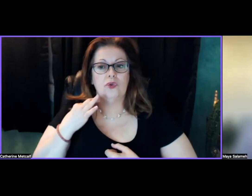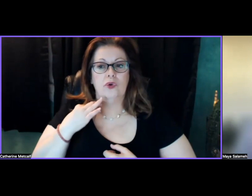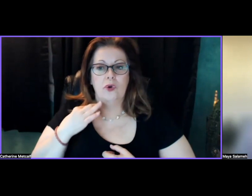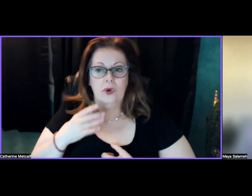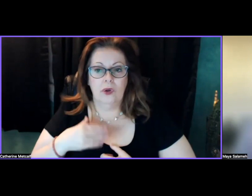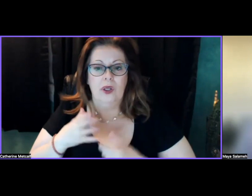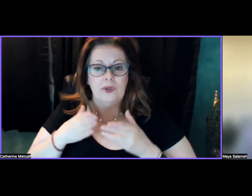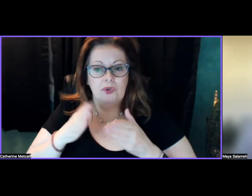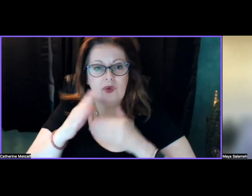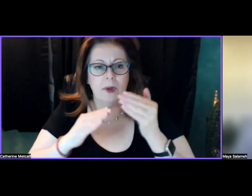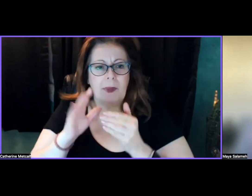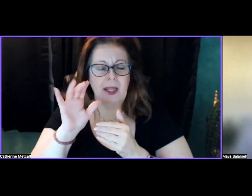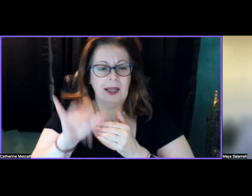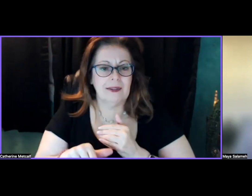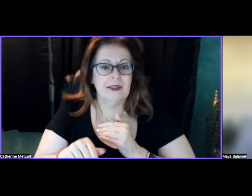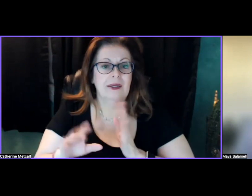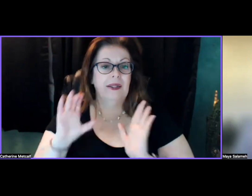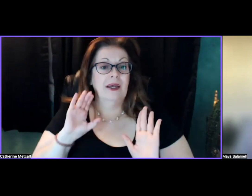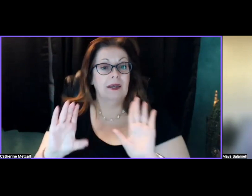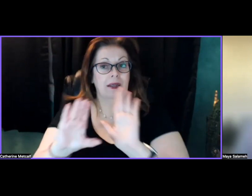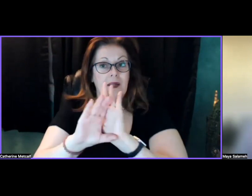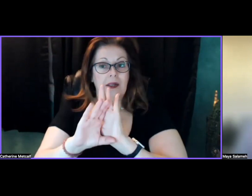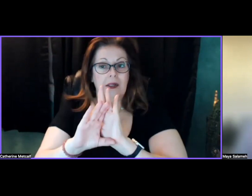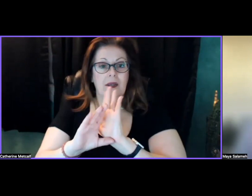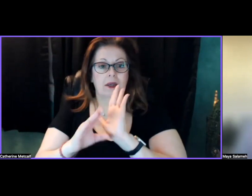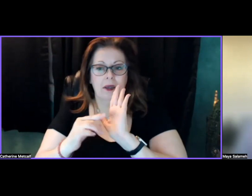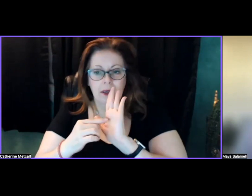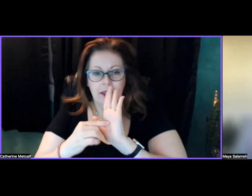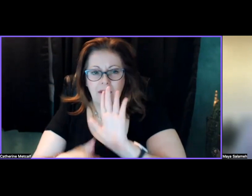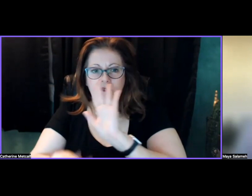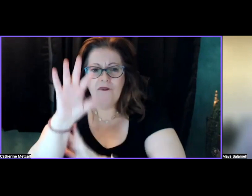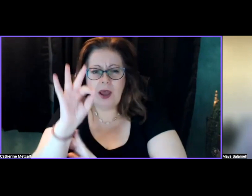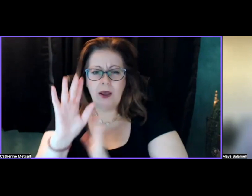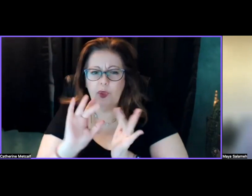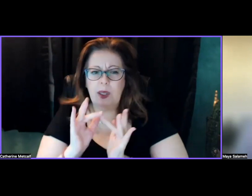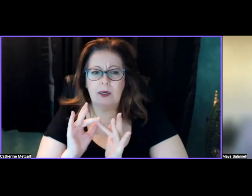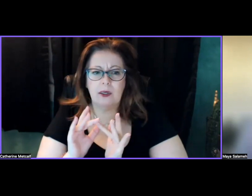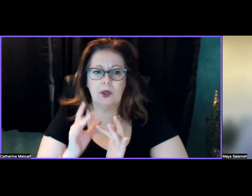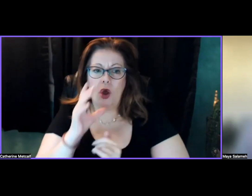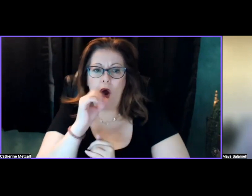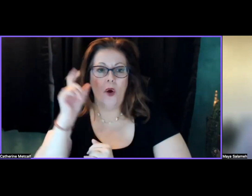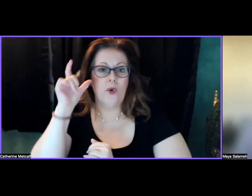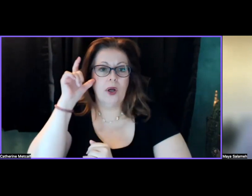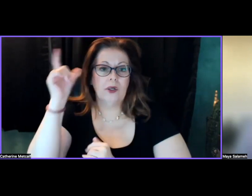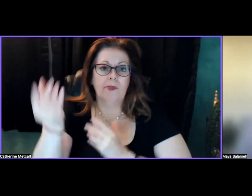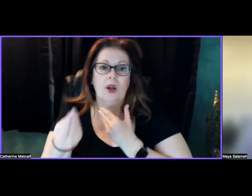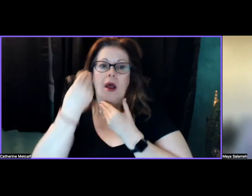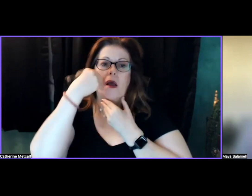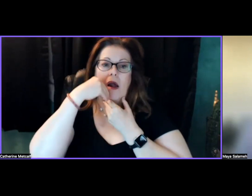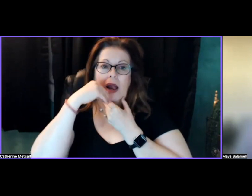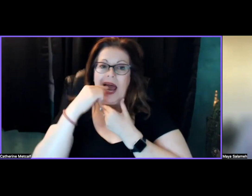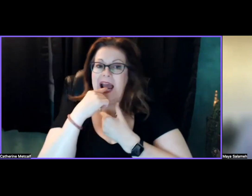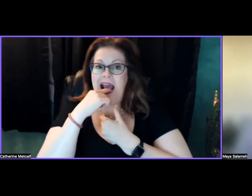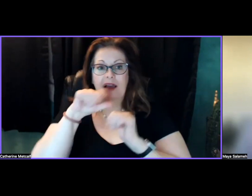like this. An icon sold a limb of cement, a relic found the internet. I stashed the orange moon under my 5th molar, and it's been feeding me ever since.